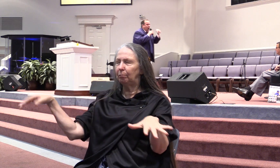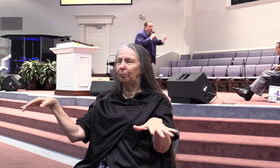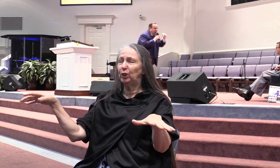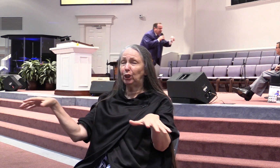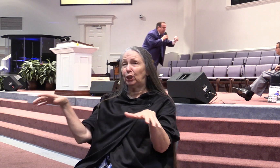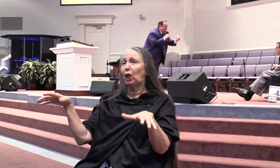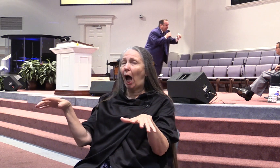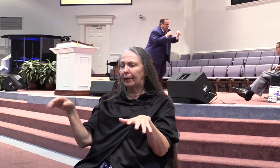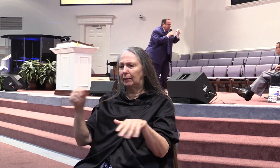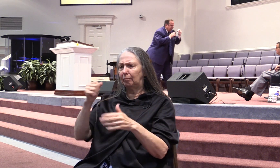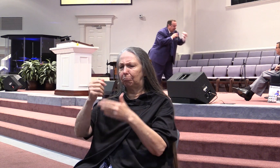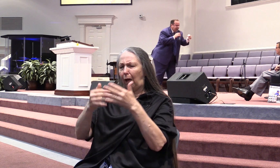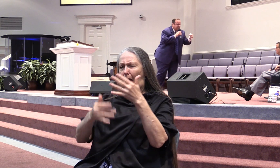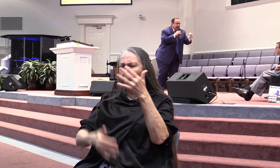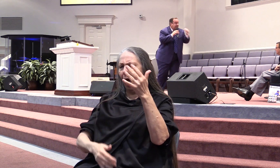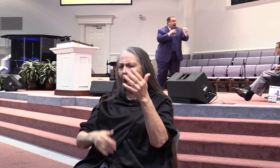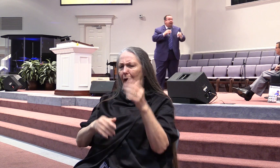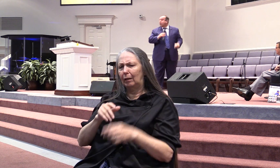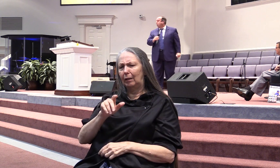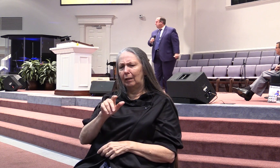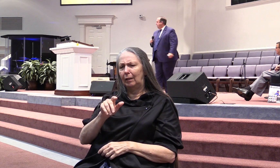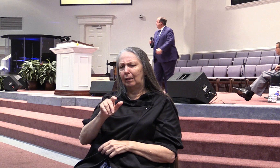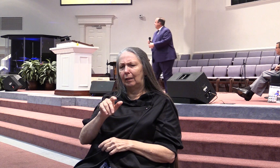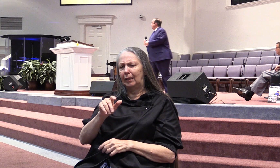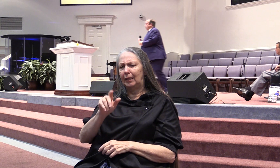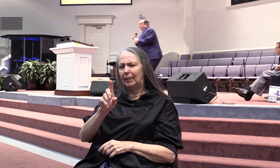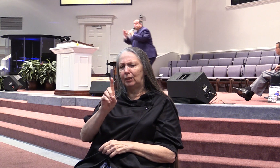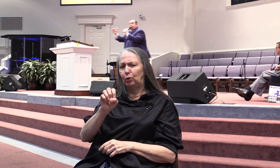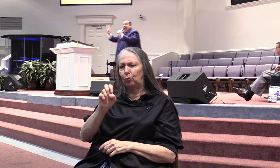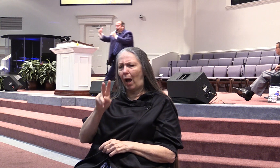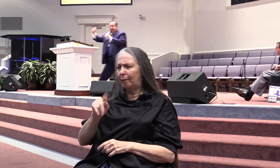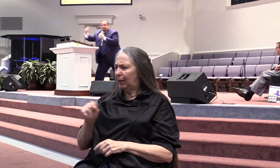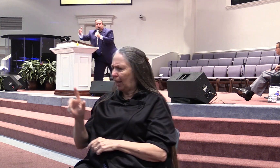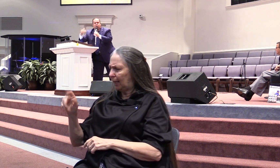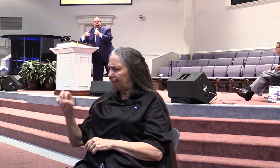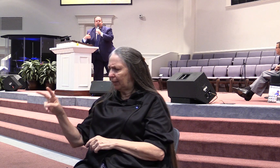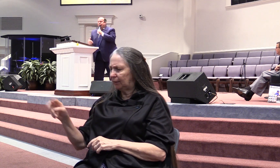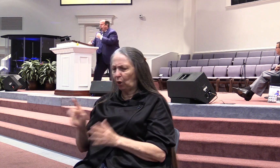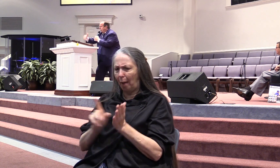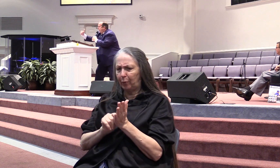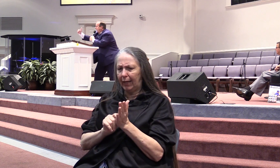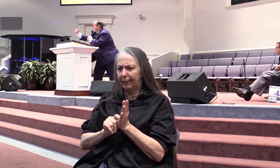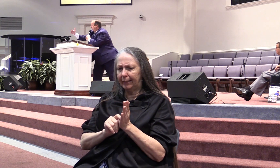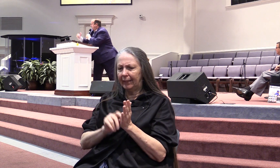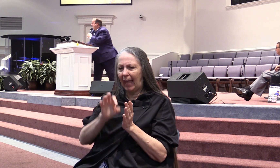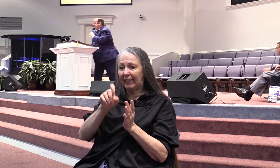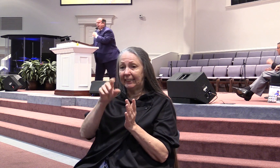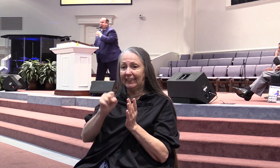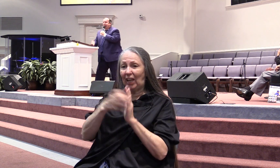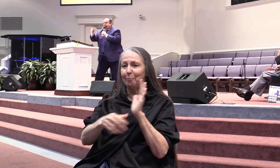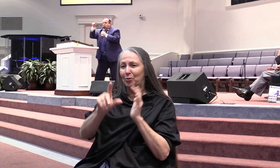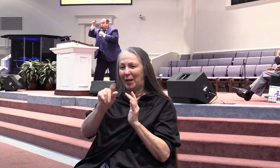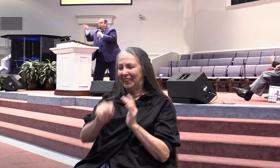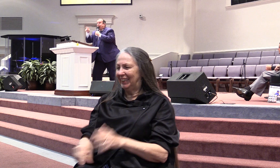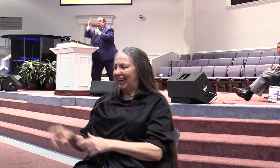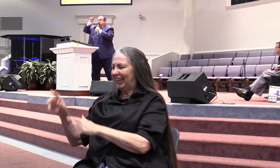that all these commandments are listed in Leviticus 19. I'd never noticed it. So I print out Exodus 20, and I print out Leviticus 19,